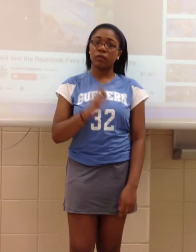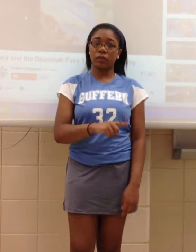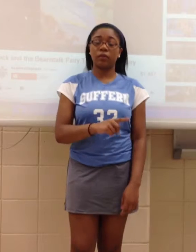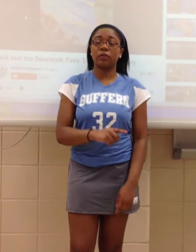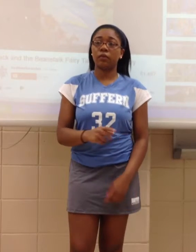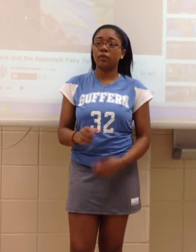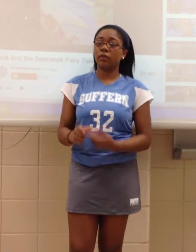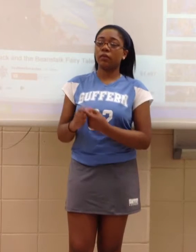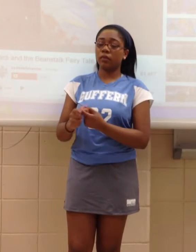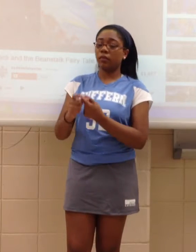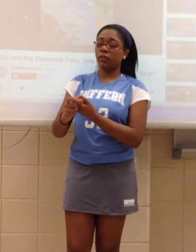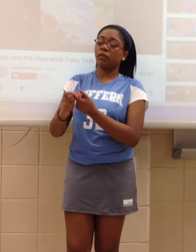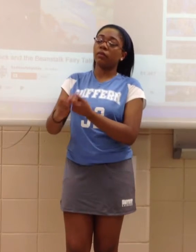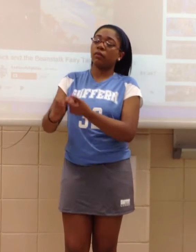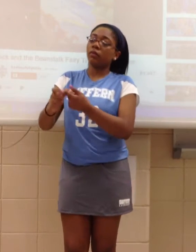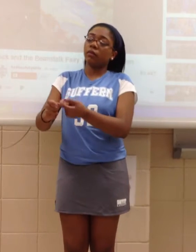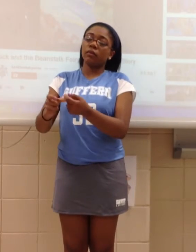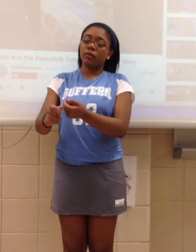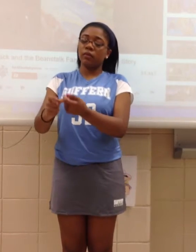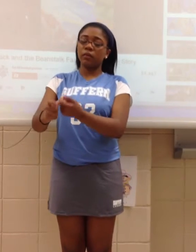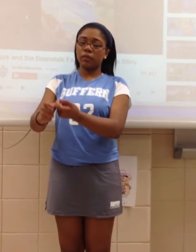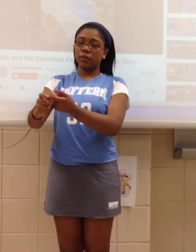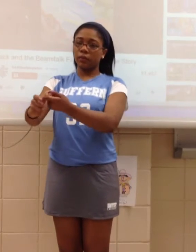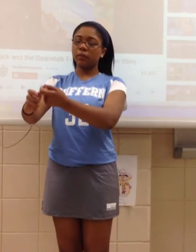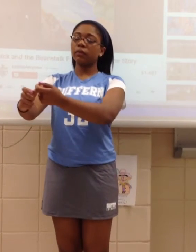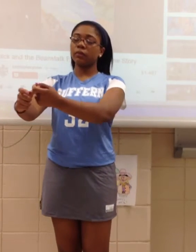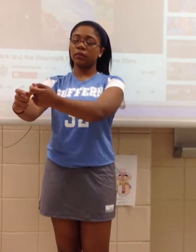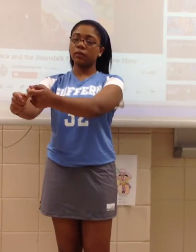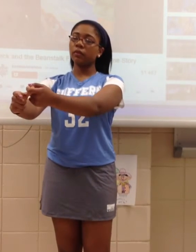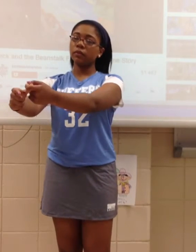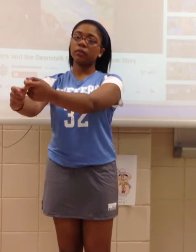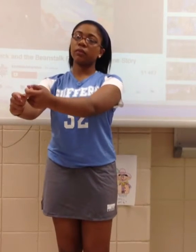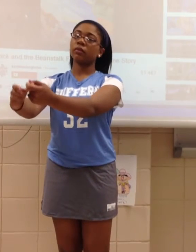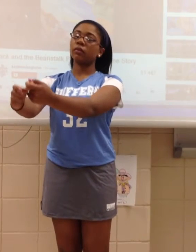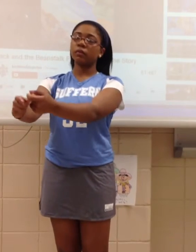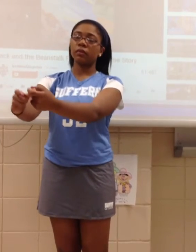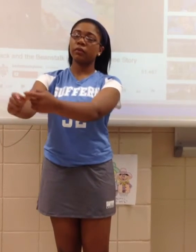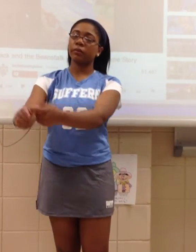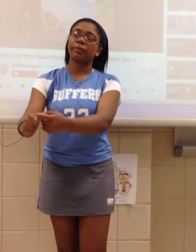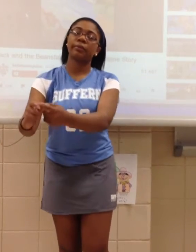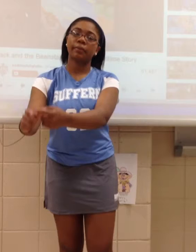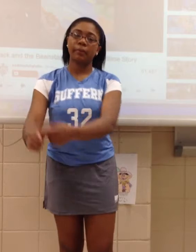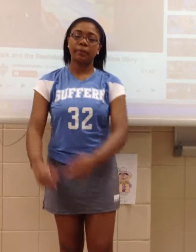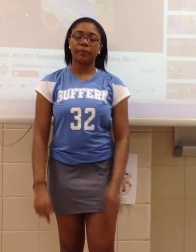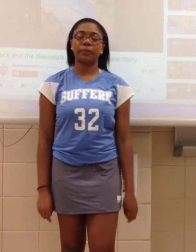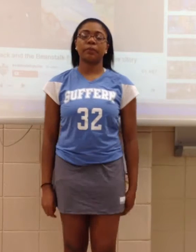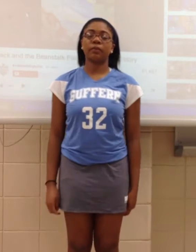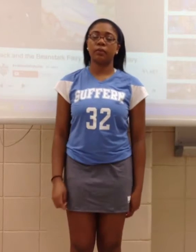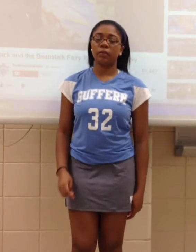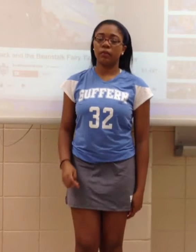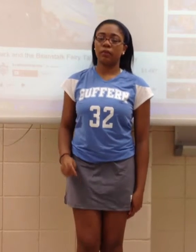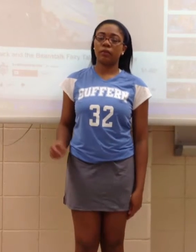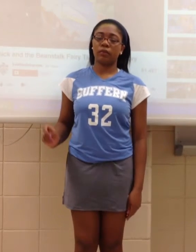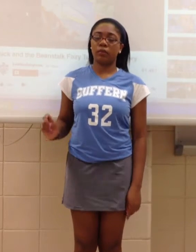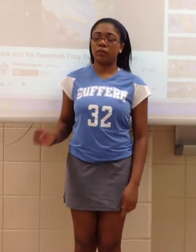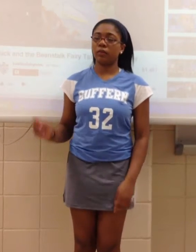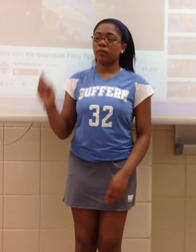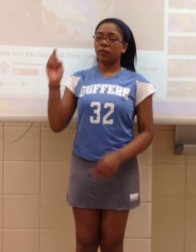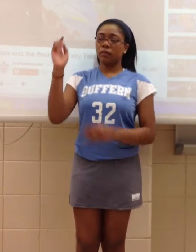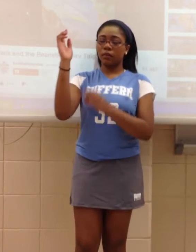tramp, tramp of the giant's boots behind him, and that made him run faster than he had ever run before. When Jack reached the beanstalk, he